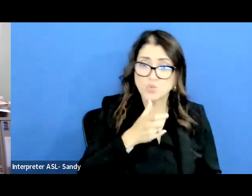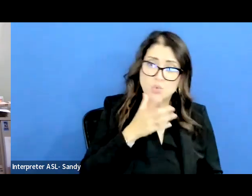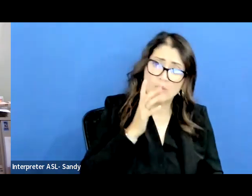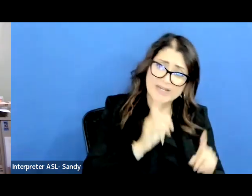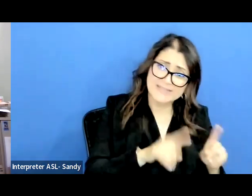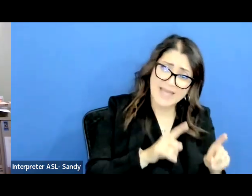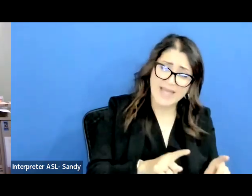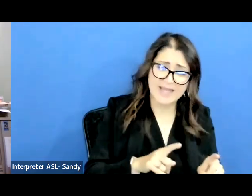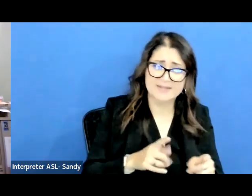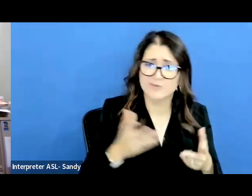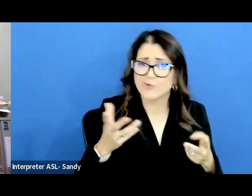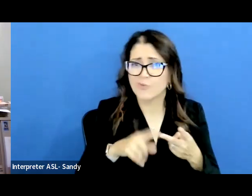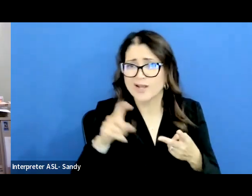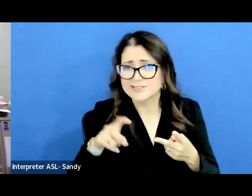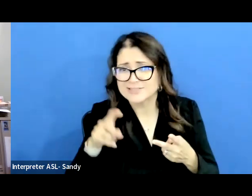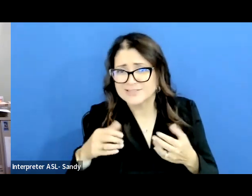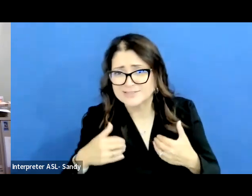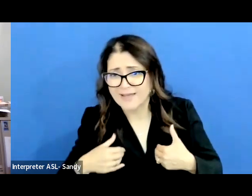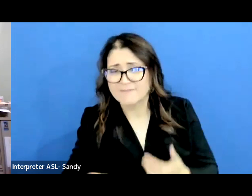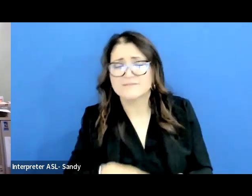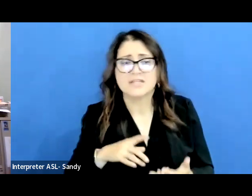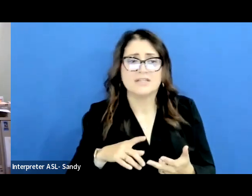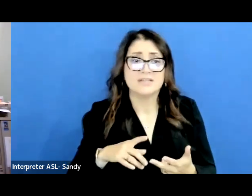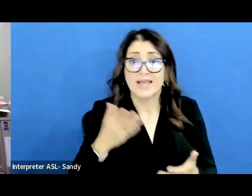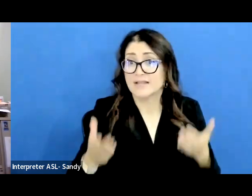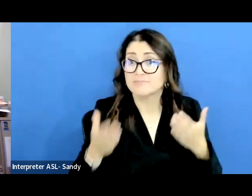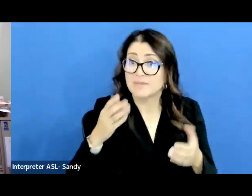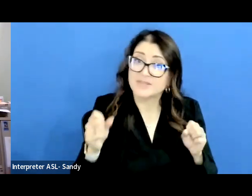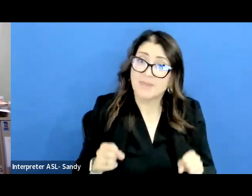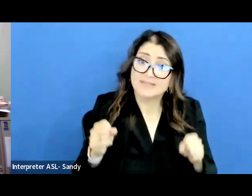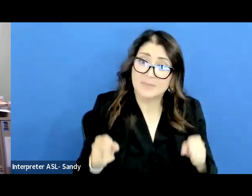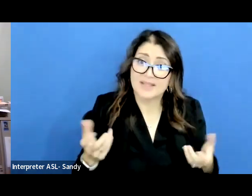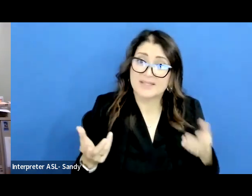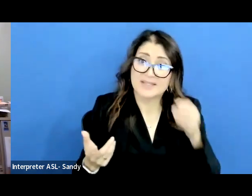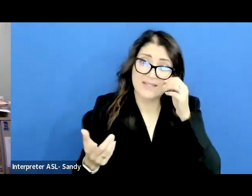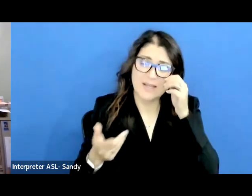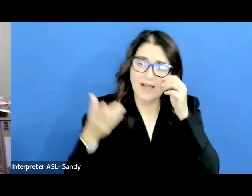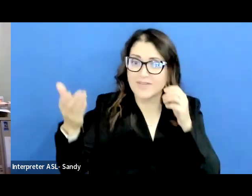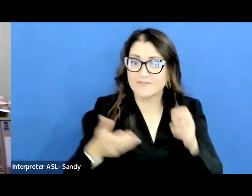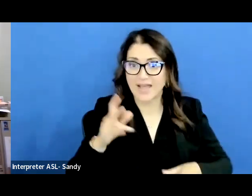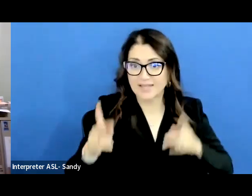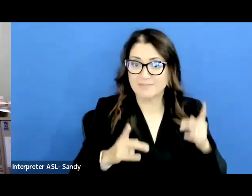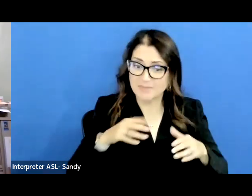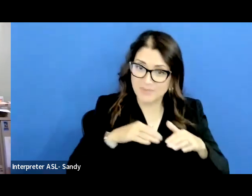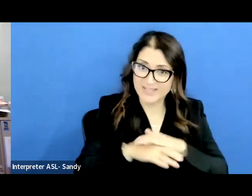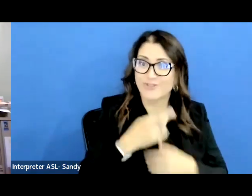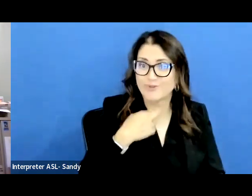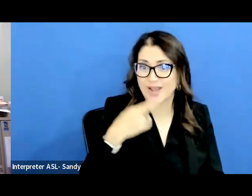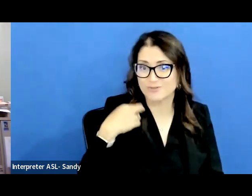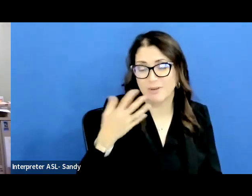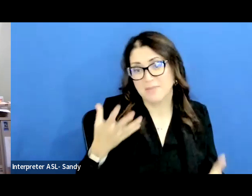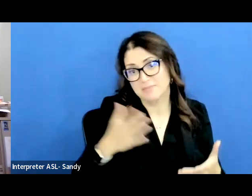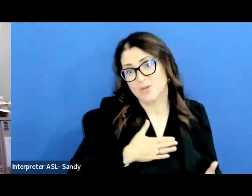what their needs are, and maybe the possibility of it, maybe inviting people into the restaurant. Maybe he'll host it